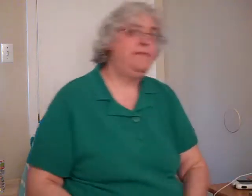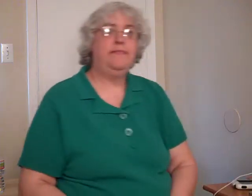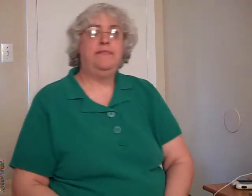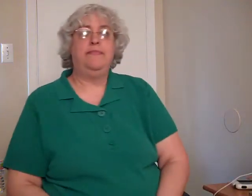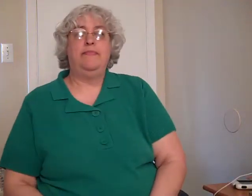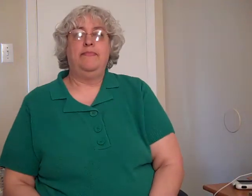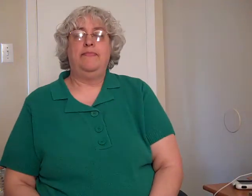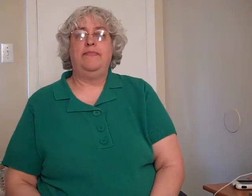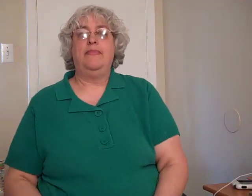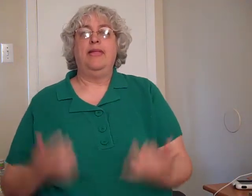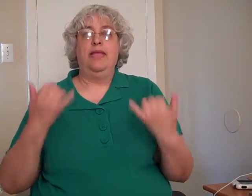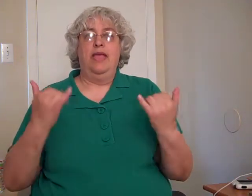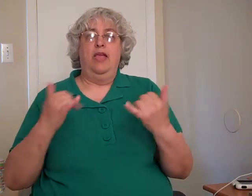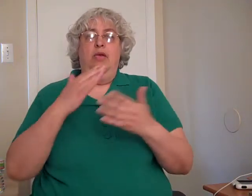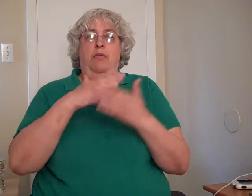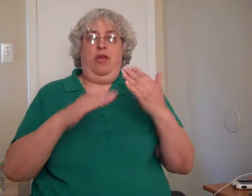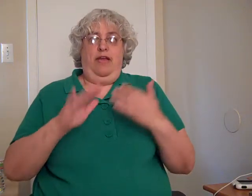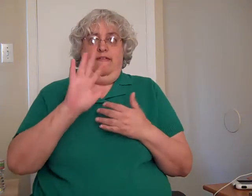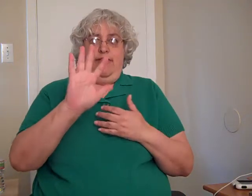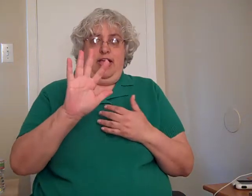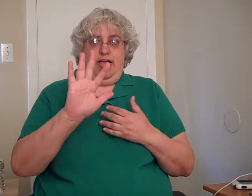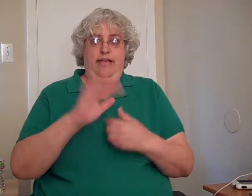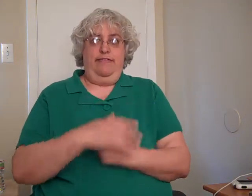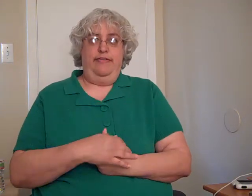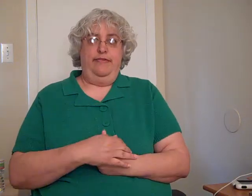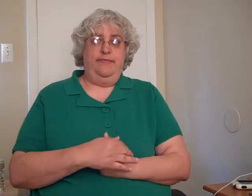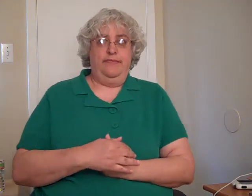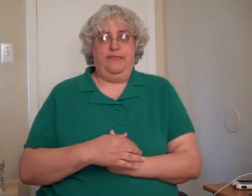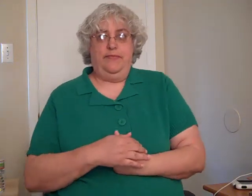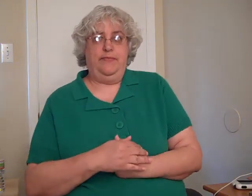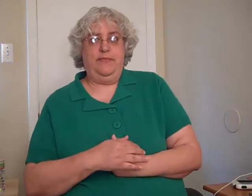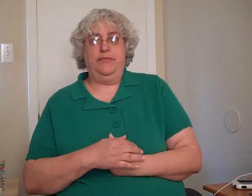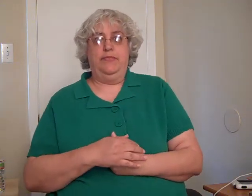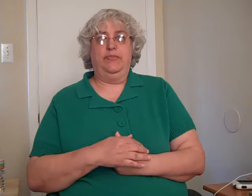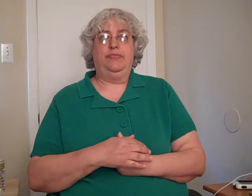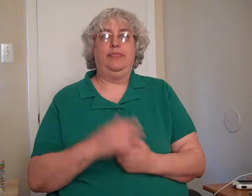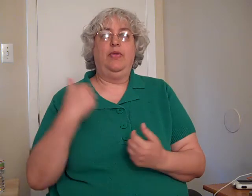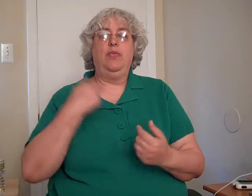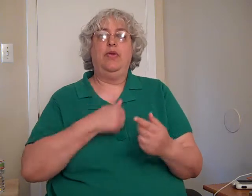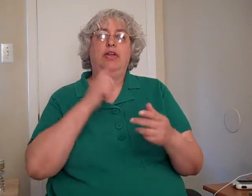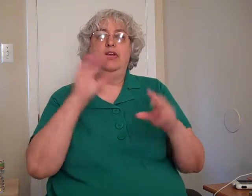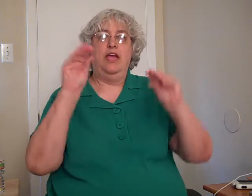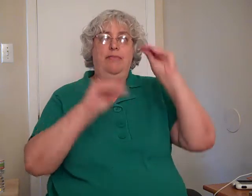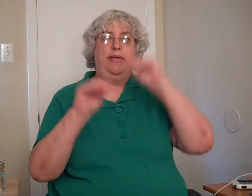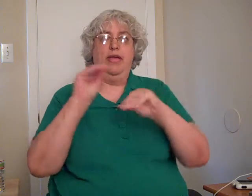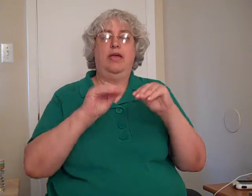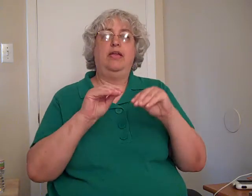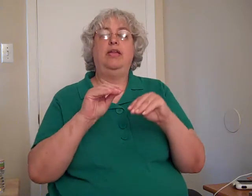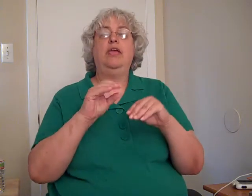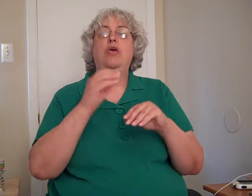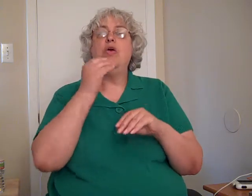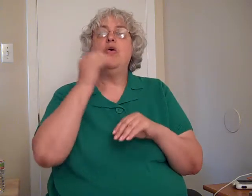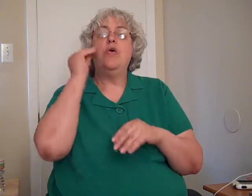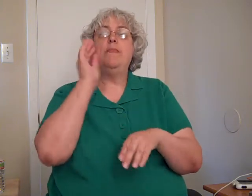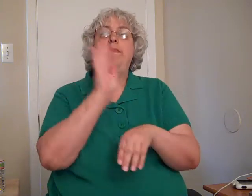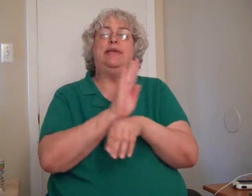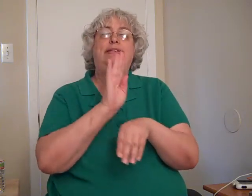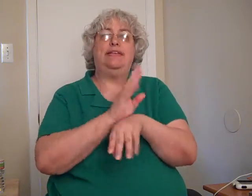All right, ladies and gentlemen, we're now going to talk about putting together a home business reception or a private home party